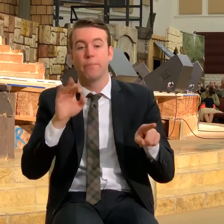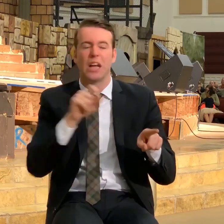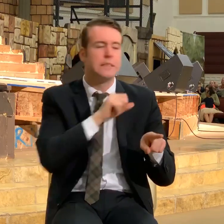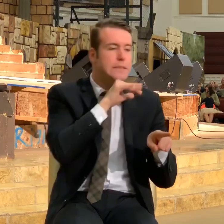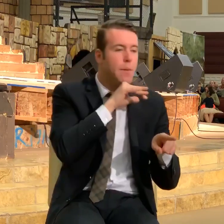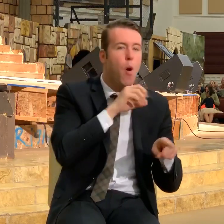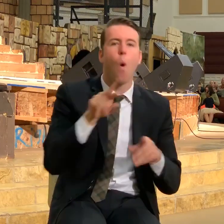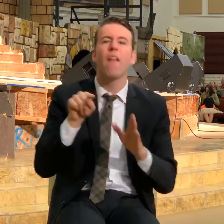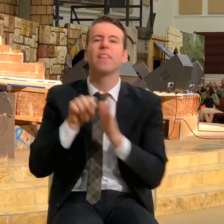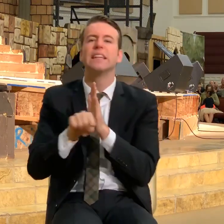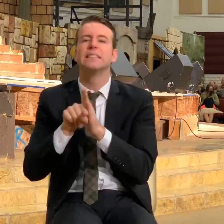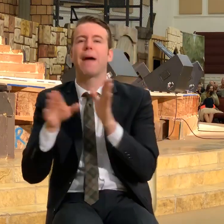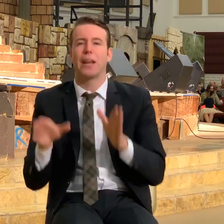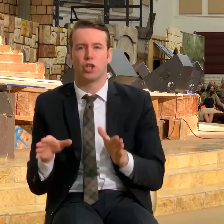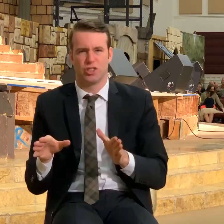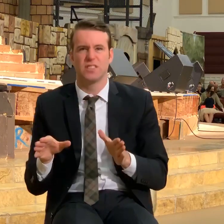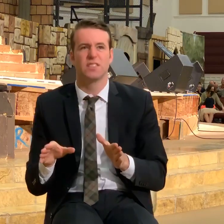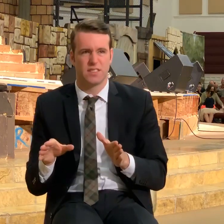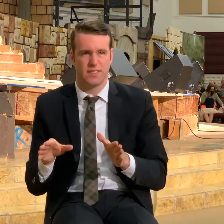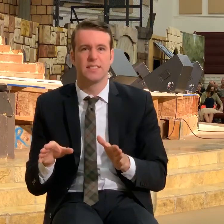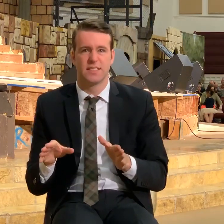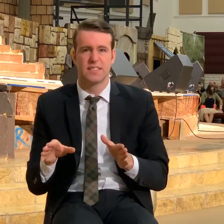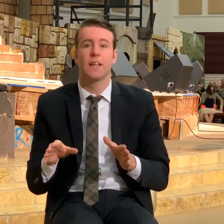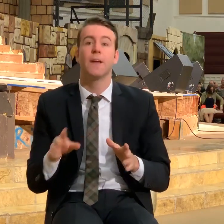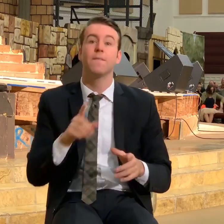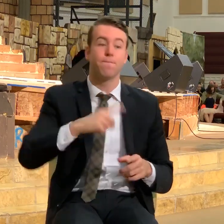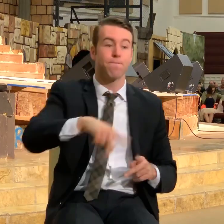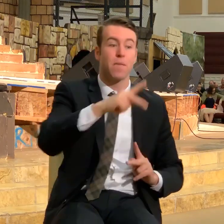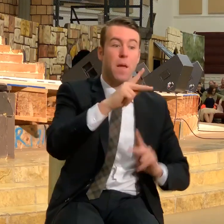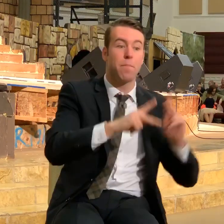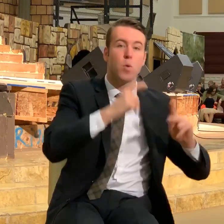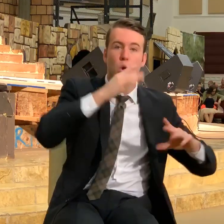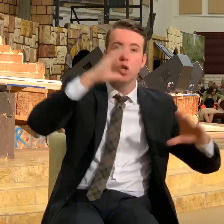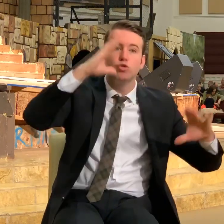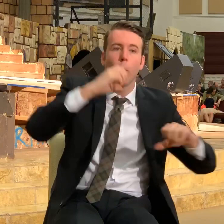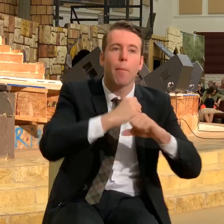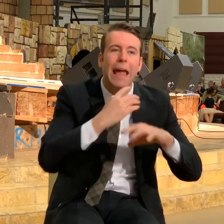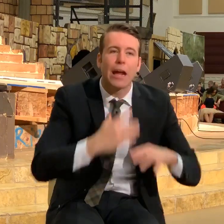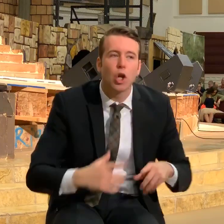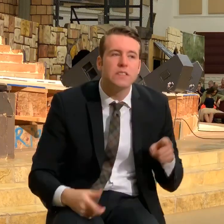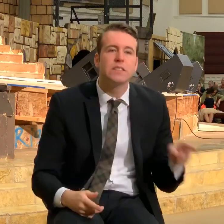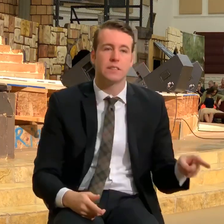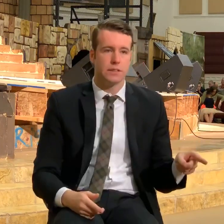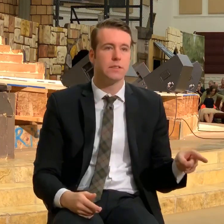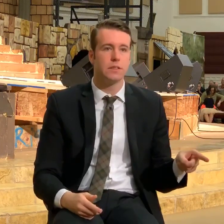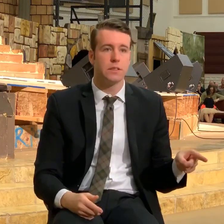the smiters. Those that were troublemakers.